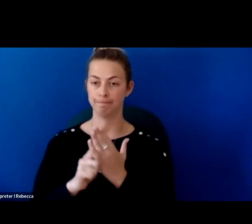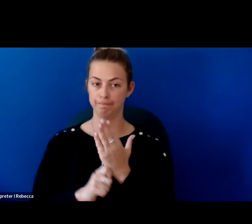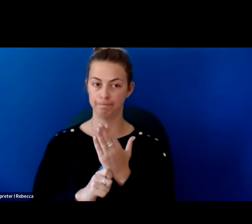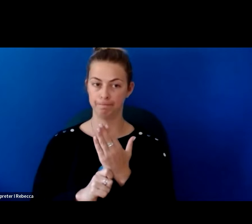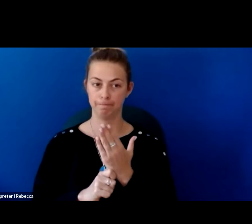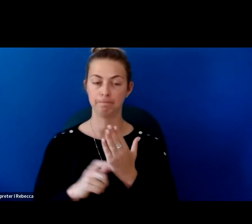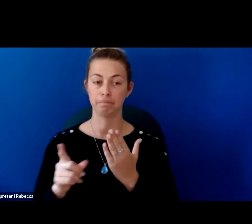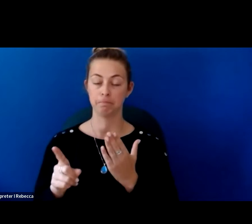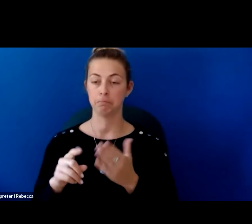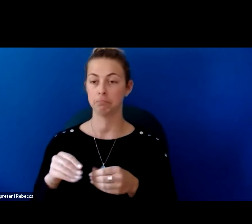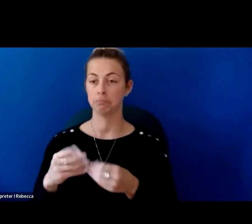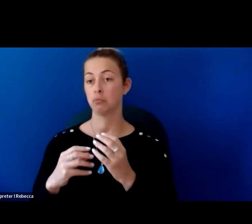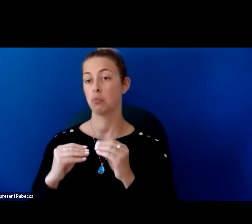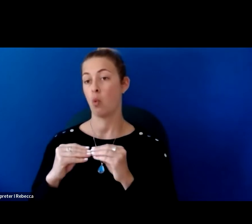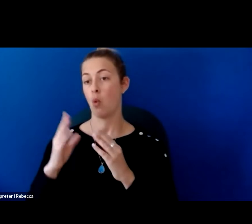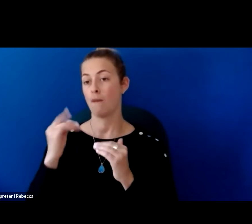climate stressors.